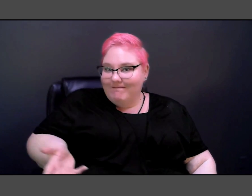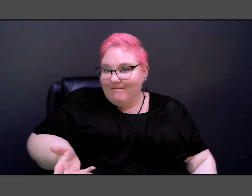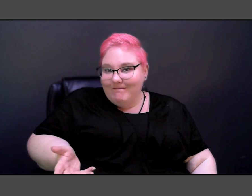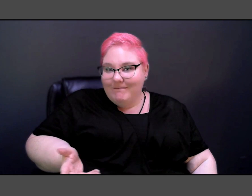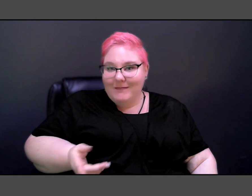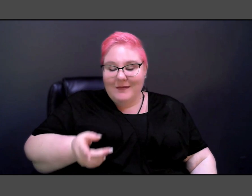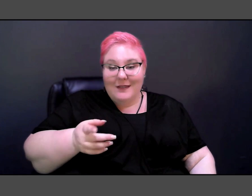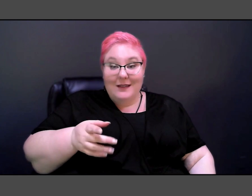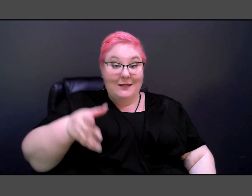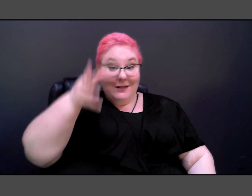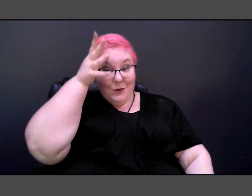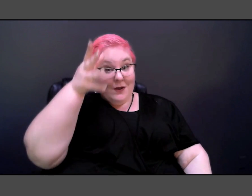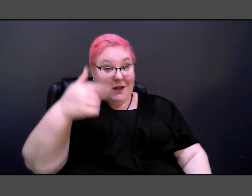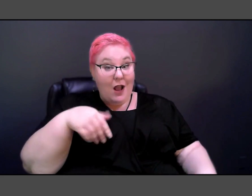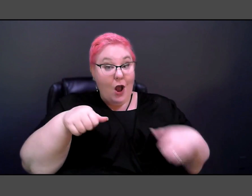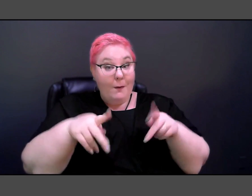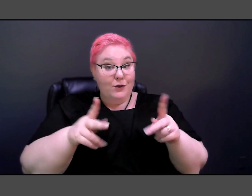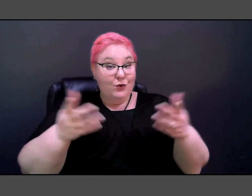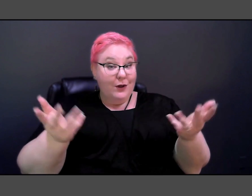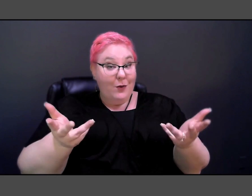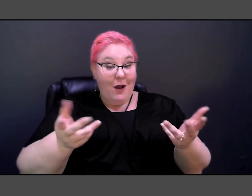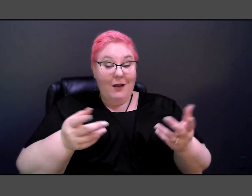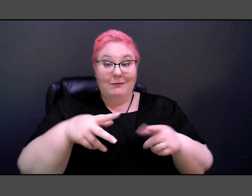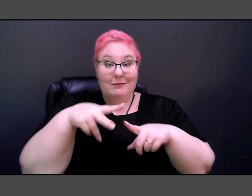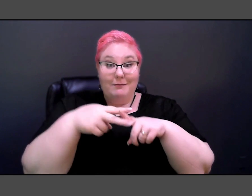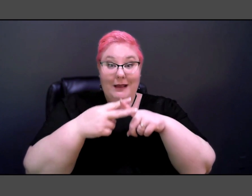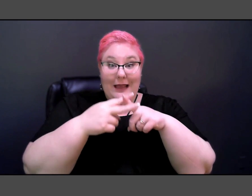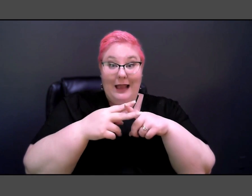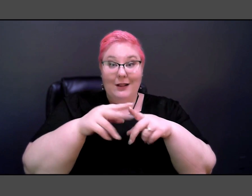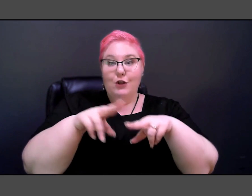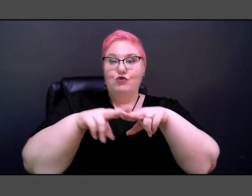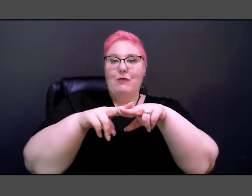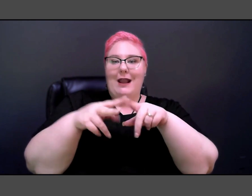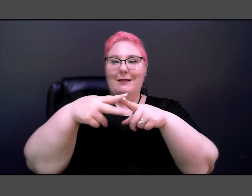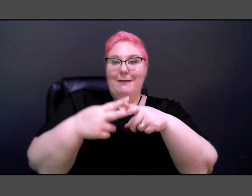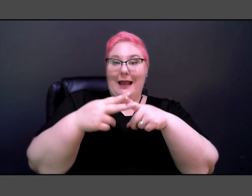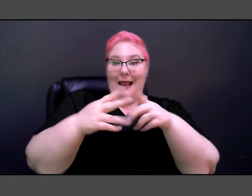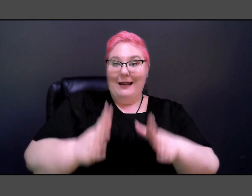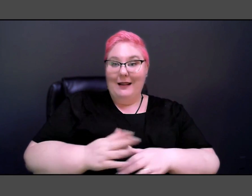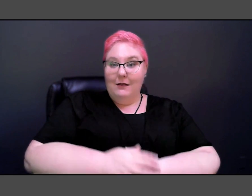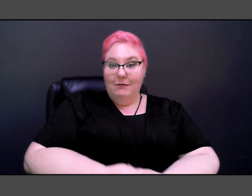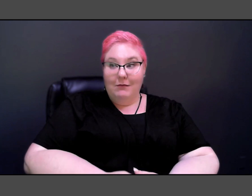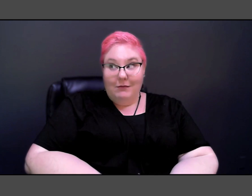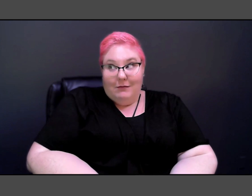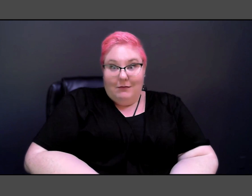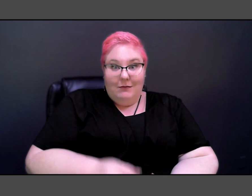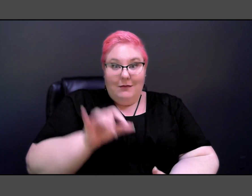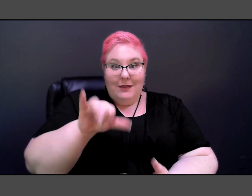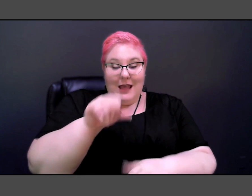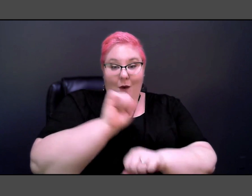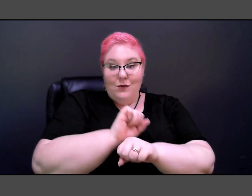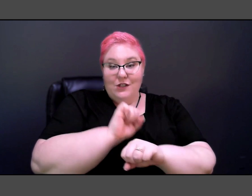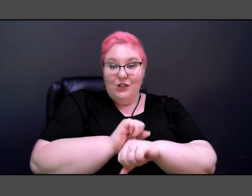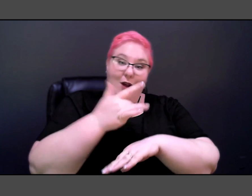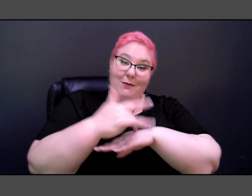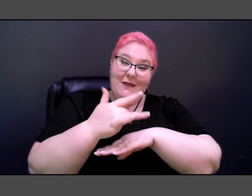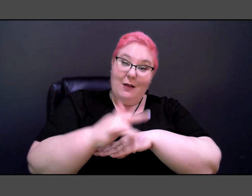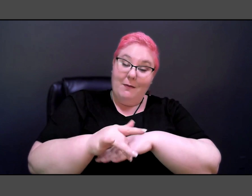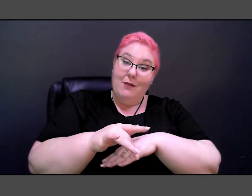be a diesel train mechanic because those were the jobs that they felt Native